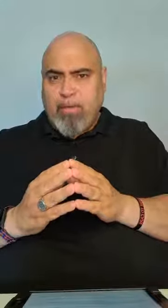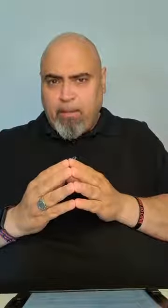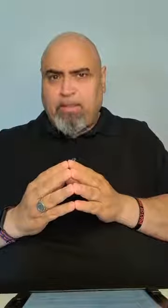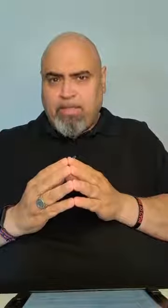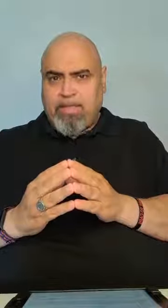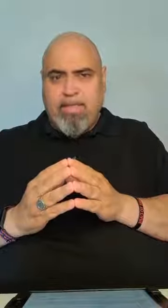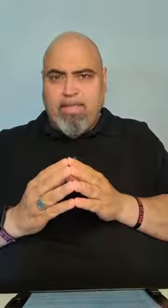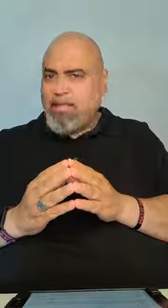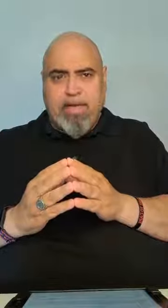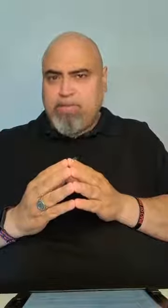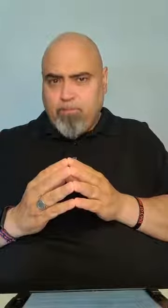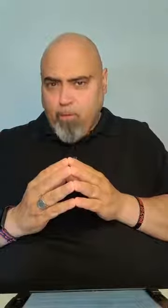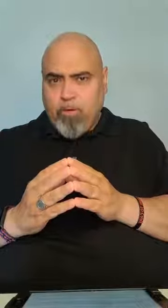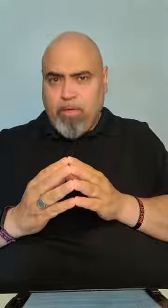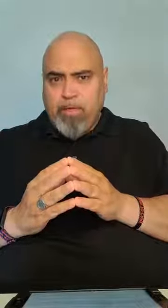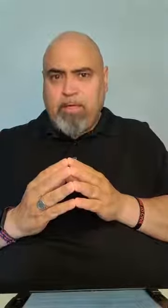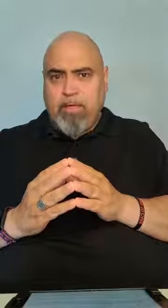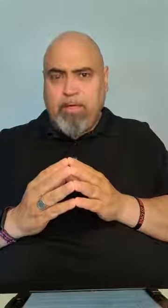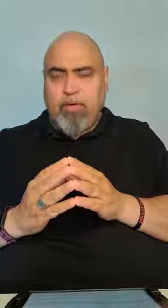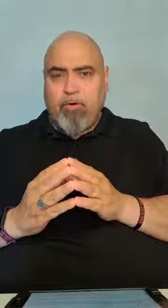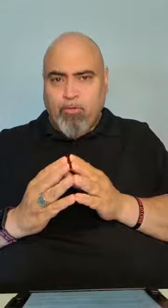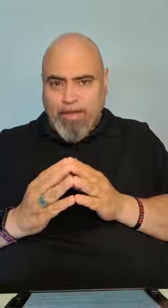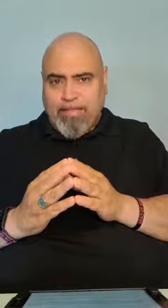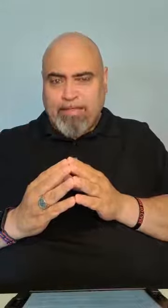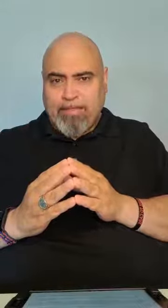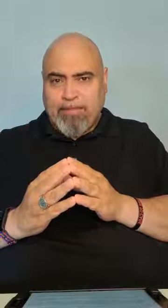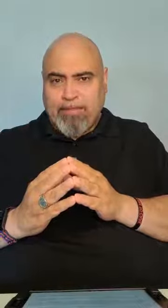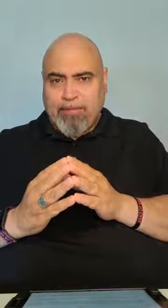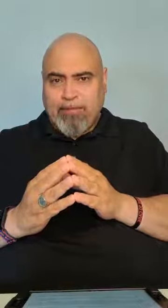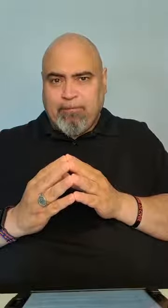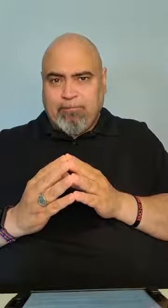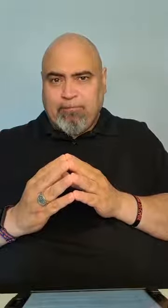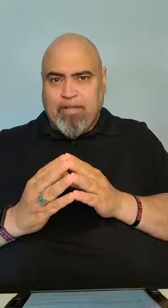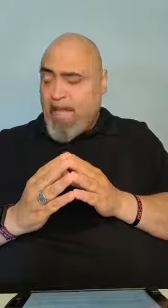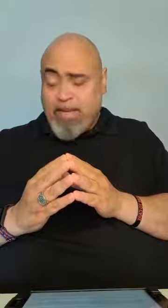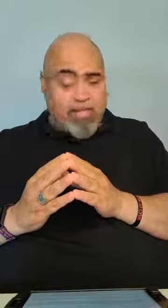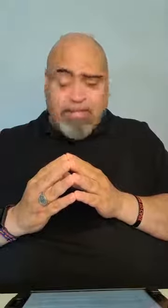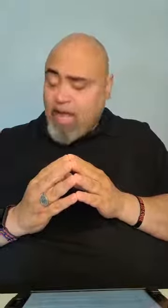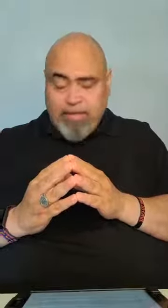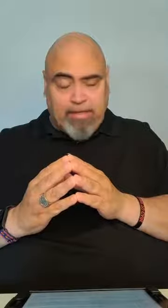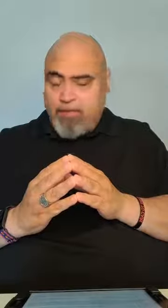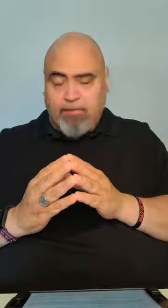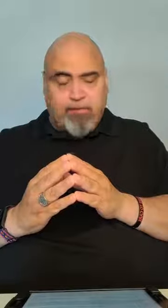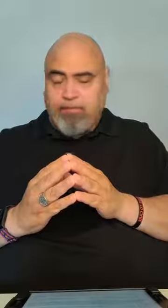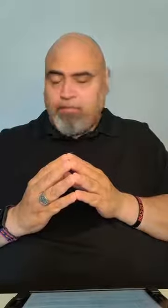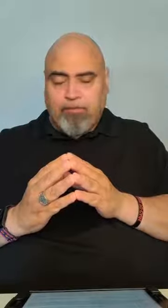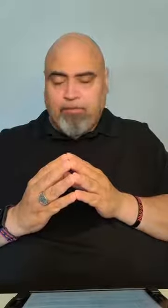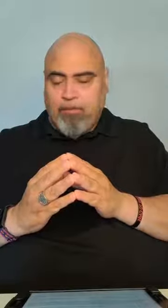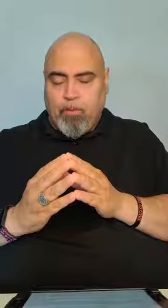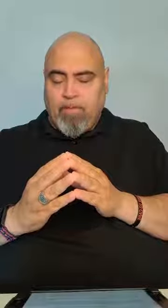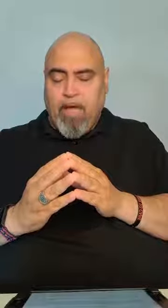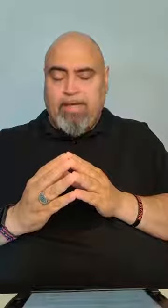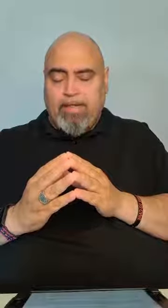able to say that that is morally incorrect, that is not what God